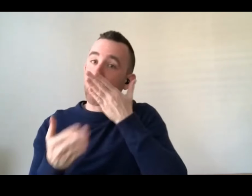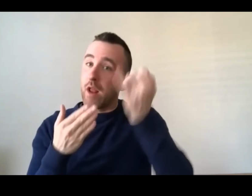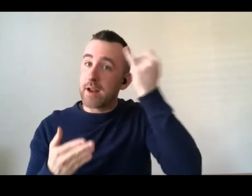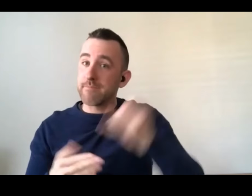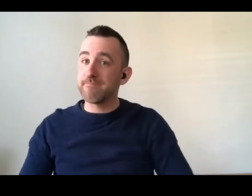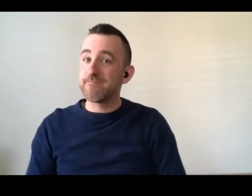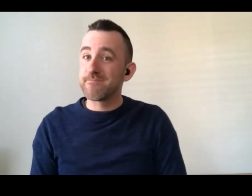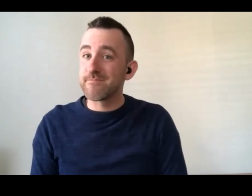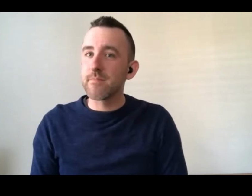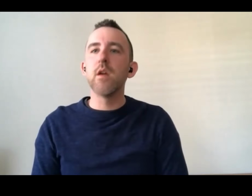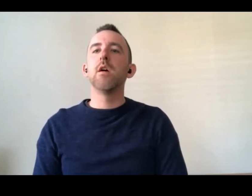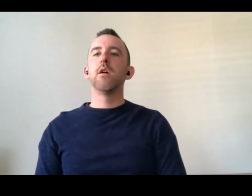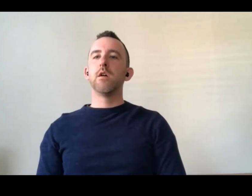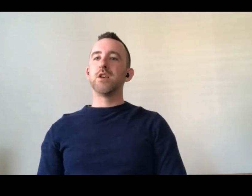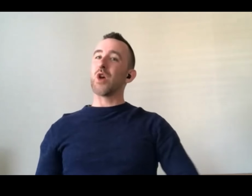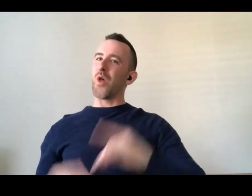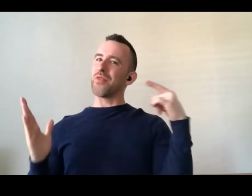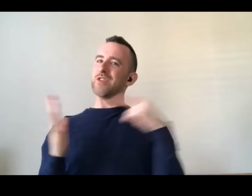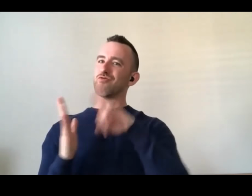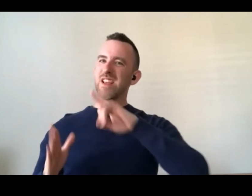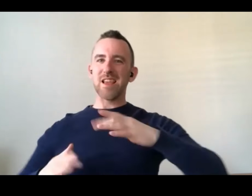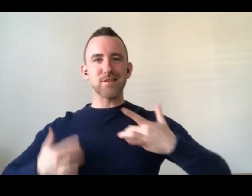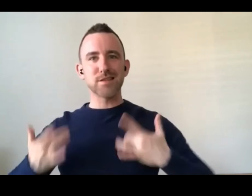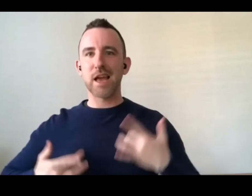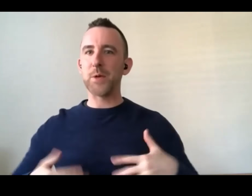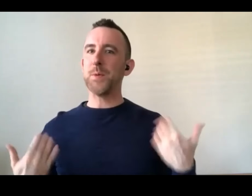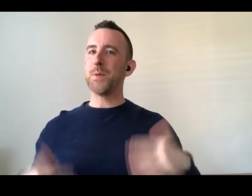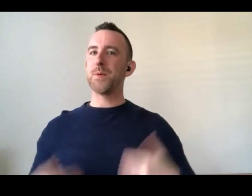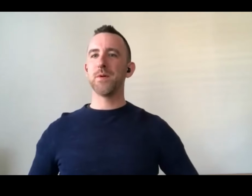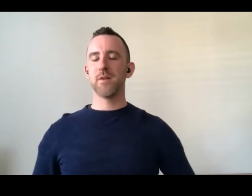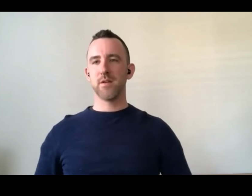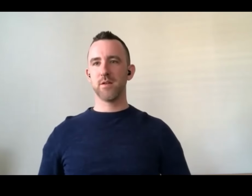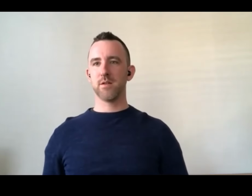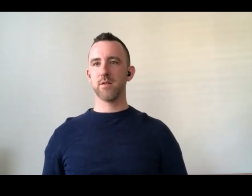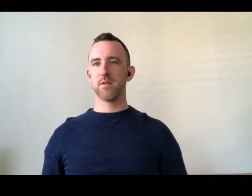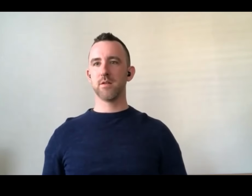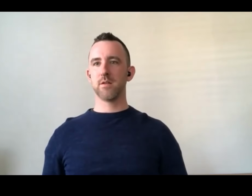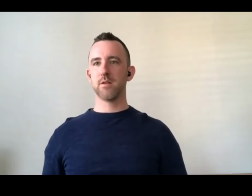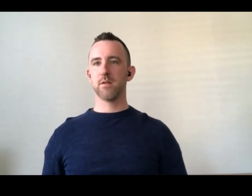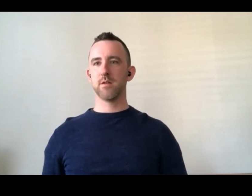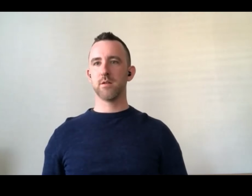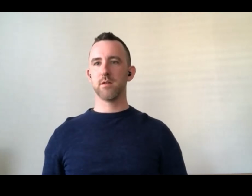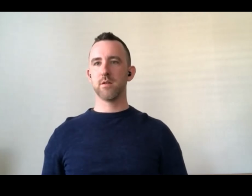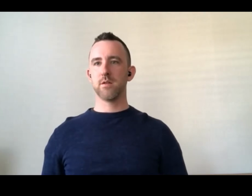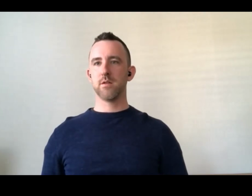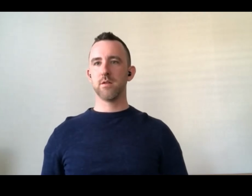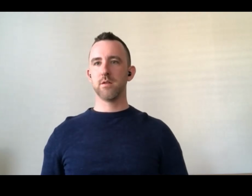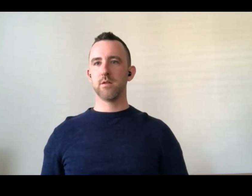Anyway, I mean, this is going to be exciting. Let me see.